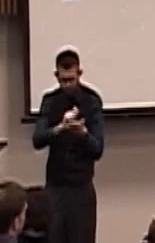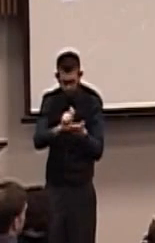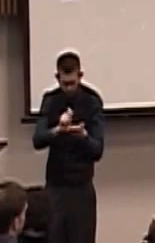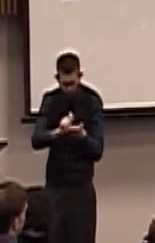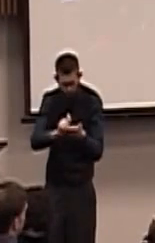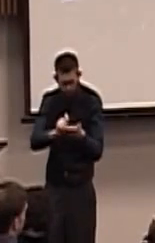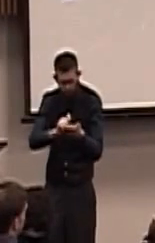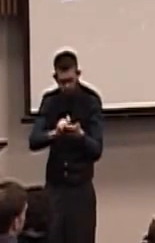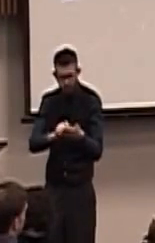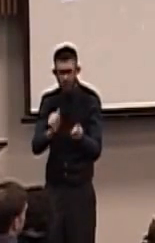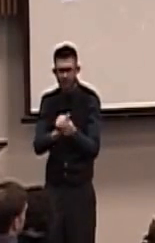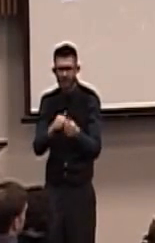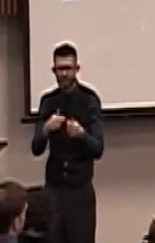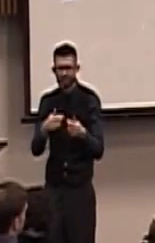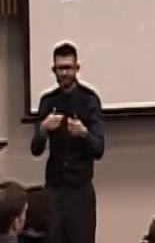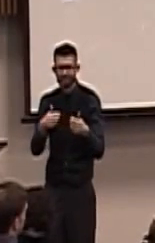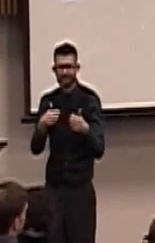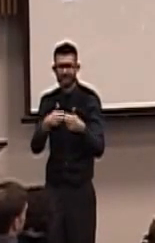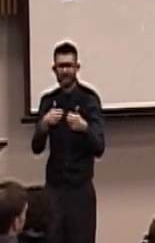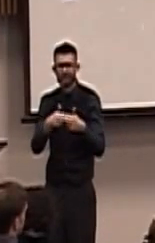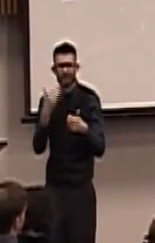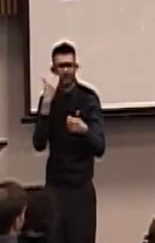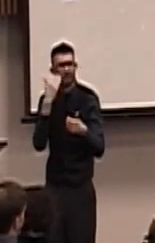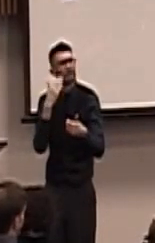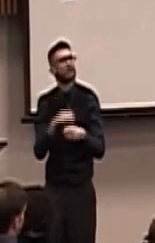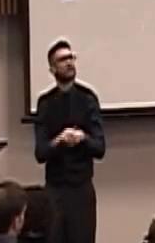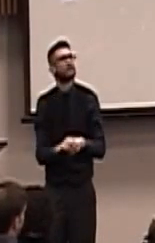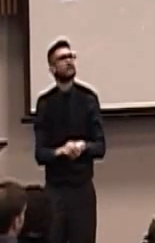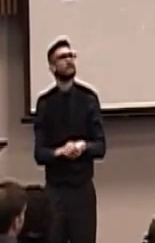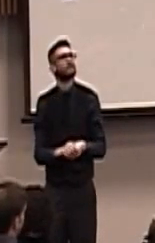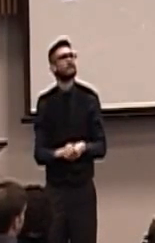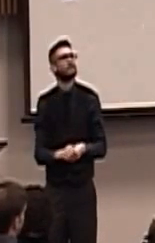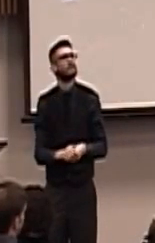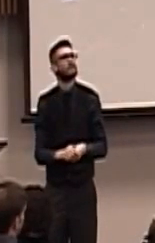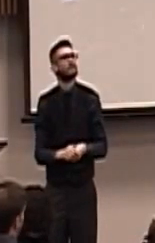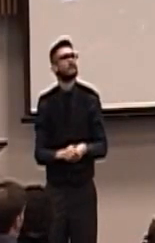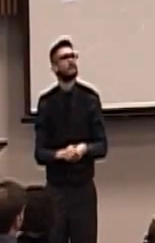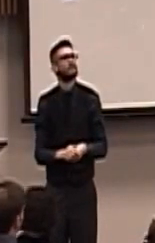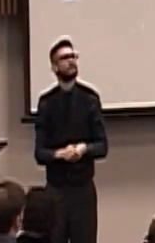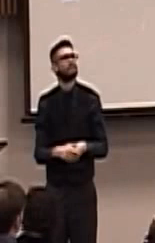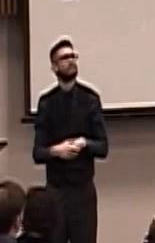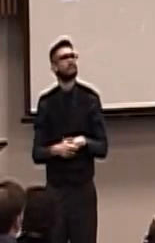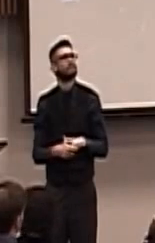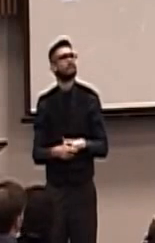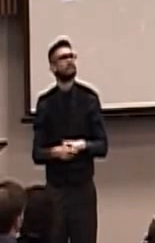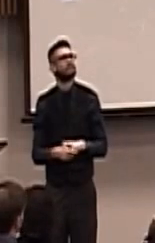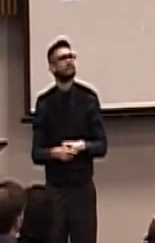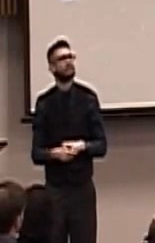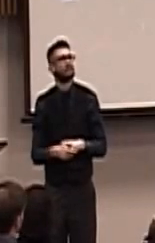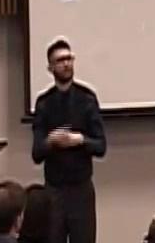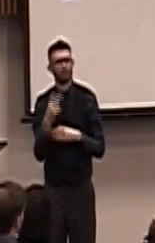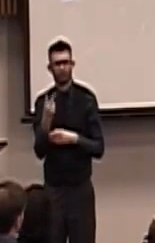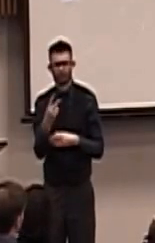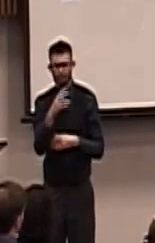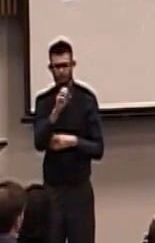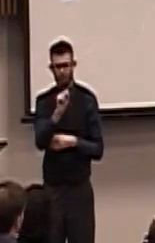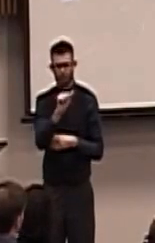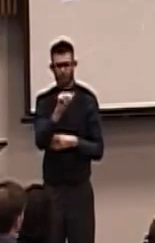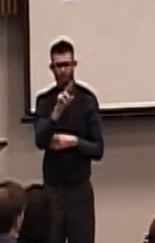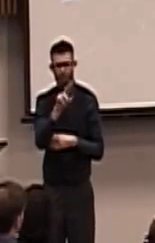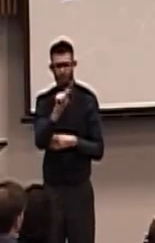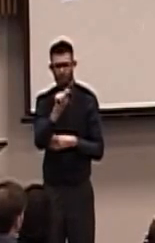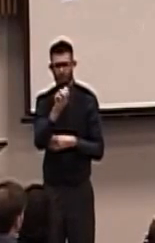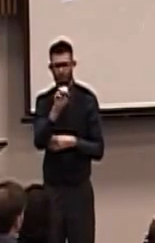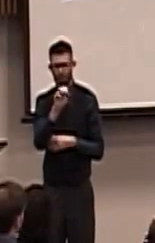afternoon, straight, soldering with a battery. 2 soldering irons go on at once, a 110 one